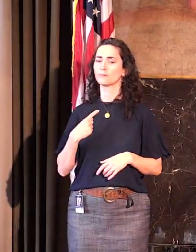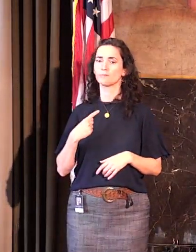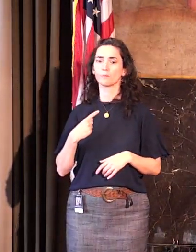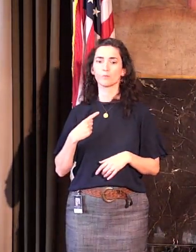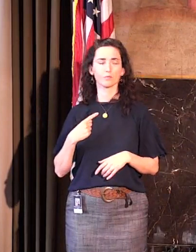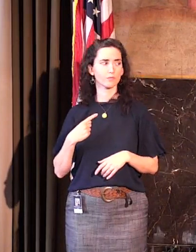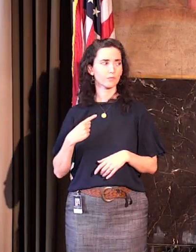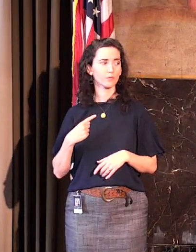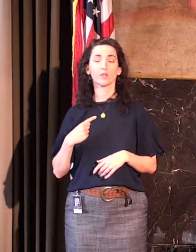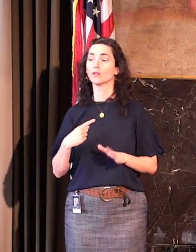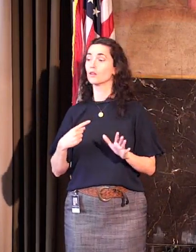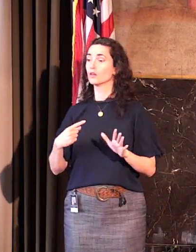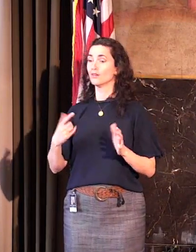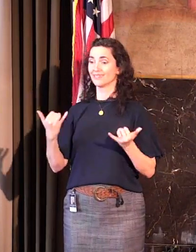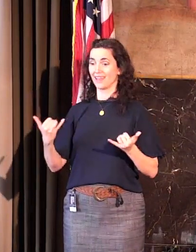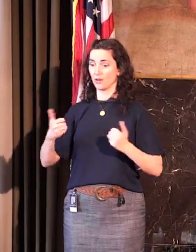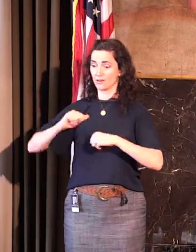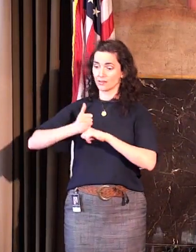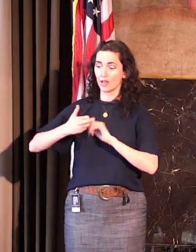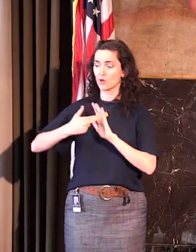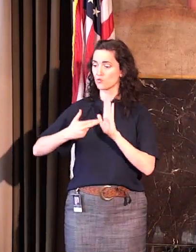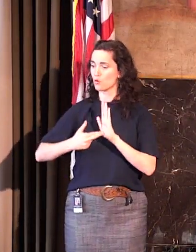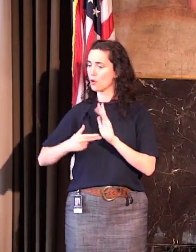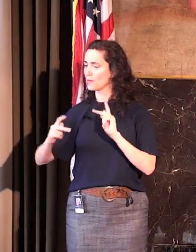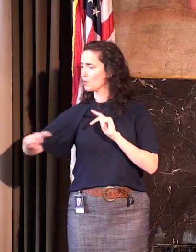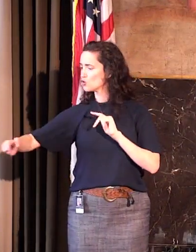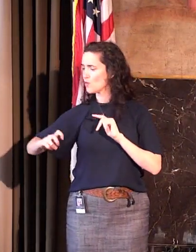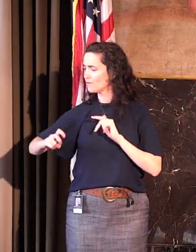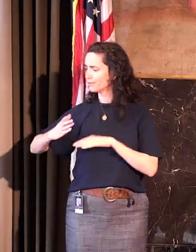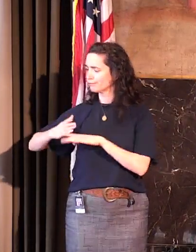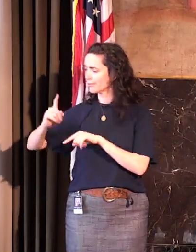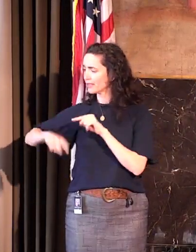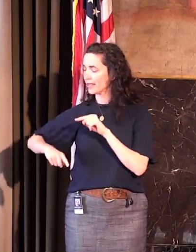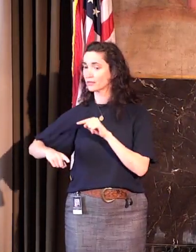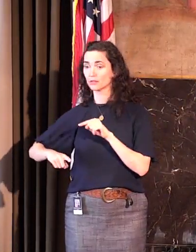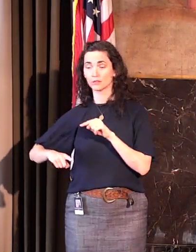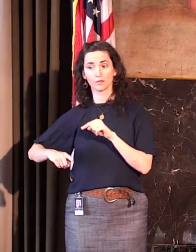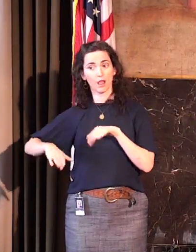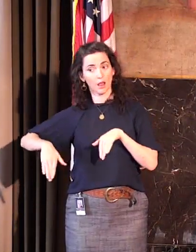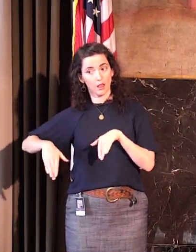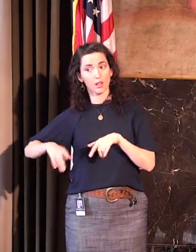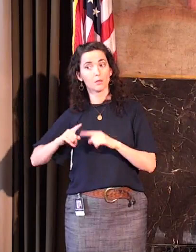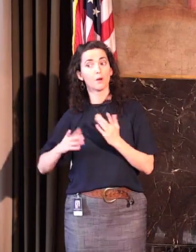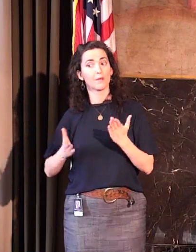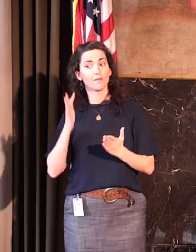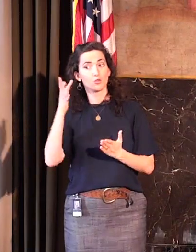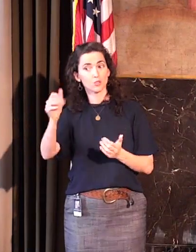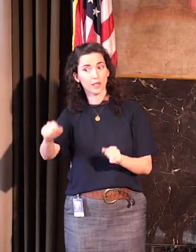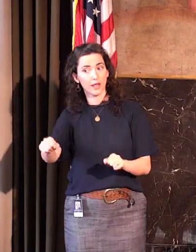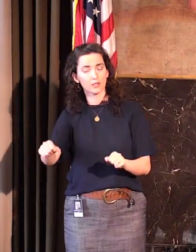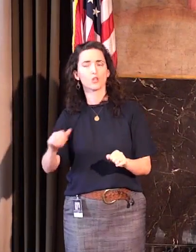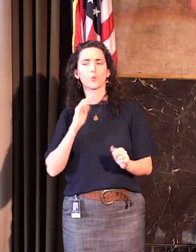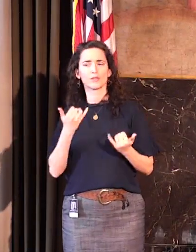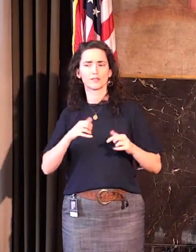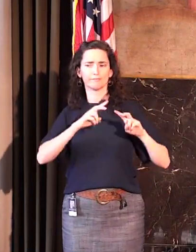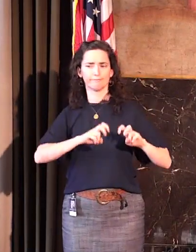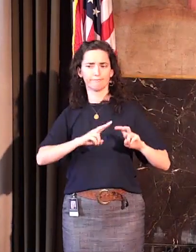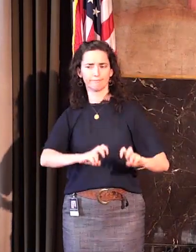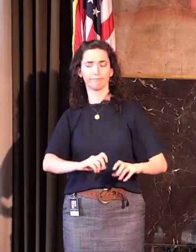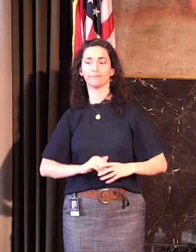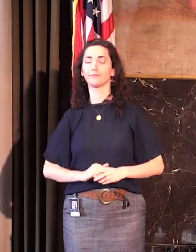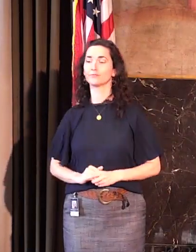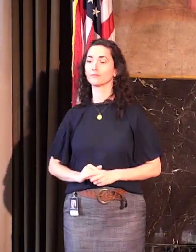they're not, but they could be, and so forth. So we're going to continue to look at that. So let's all